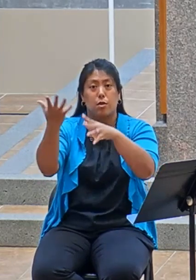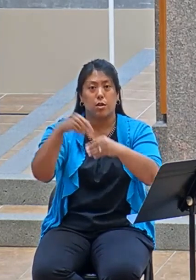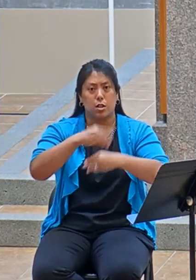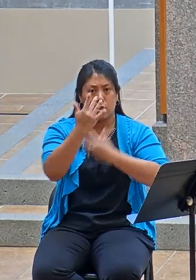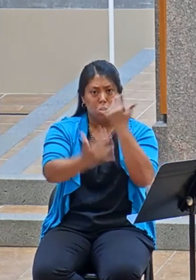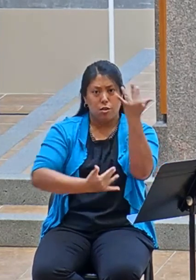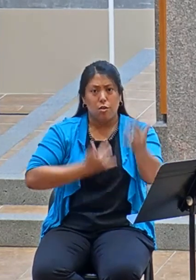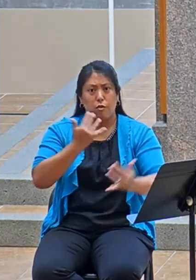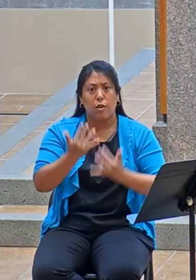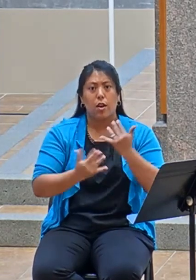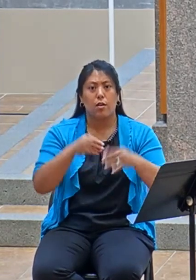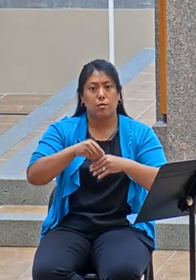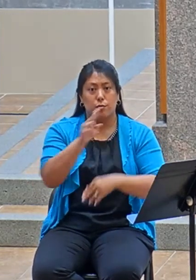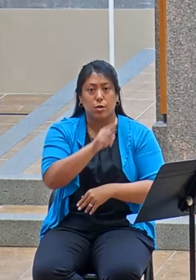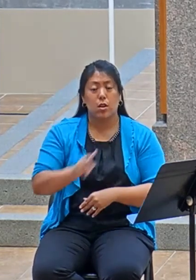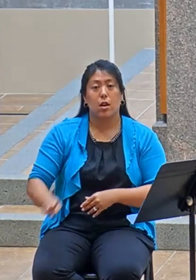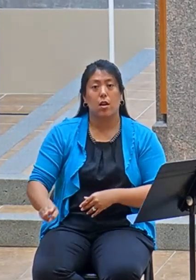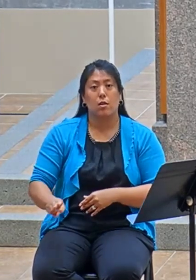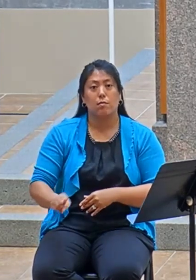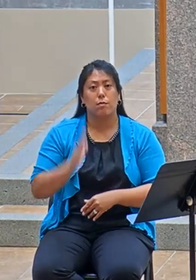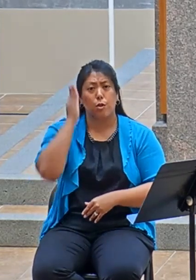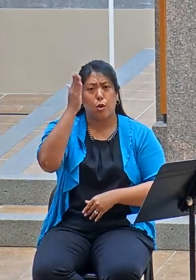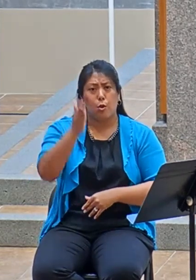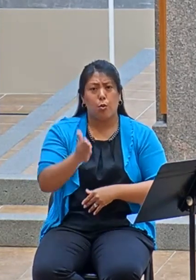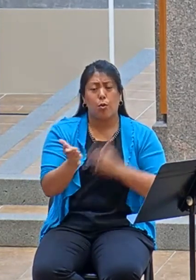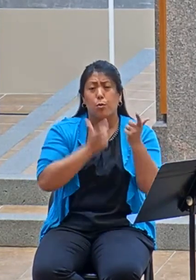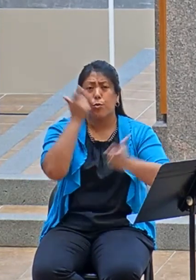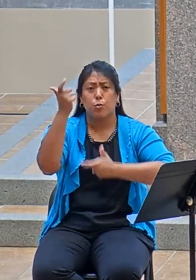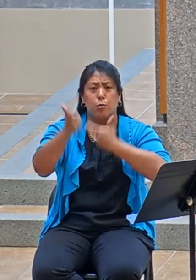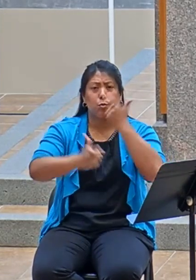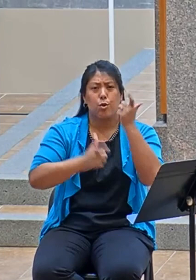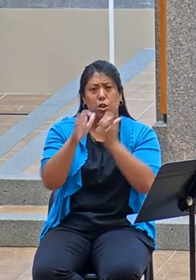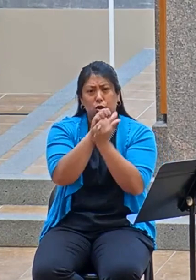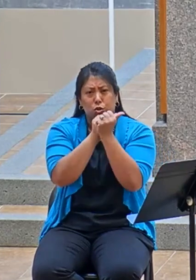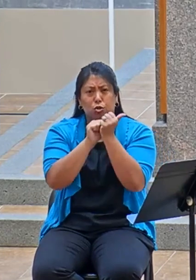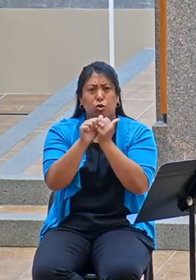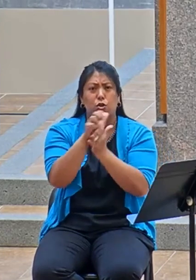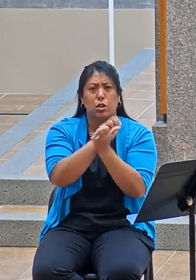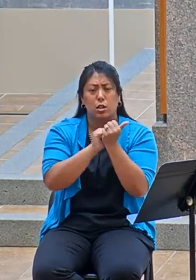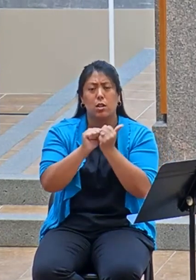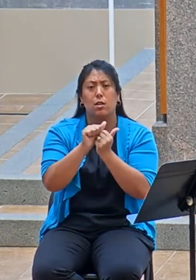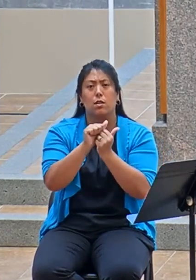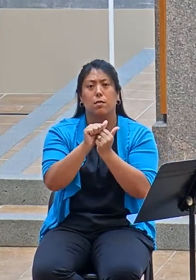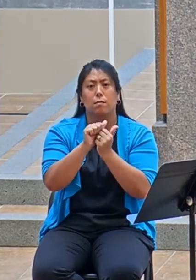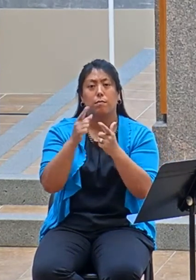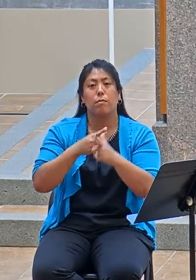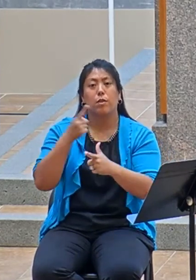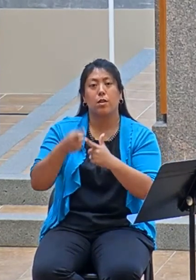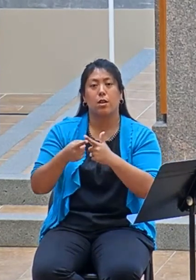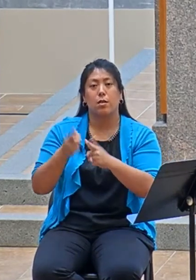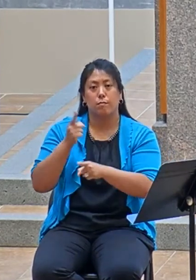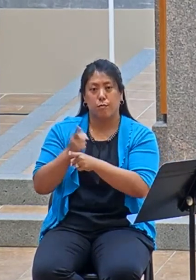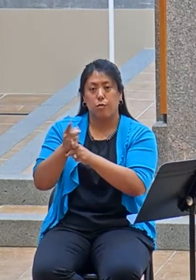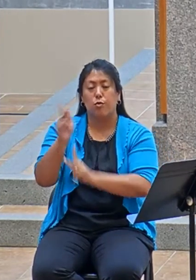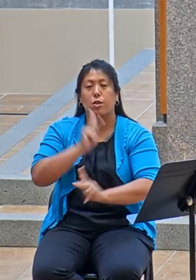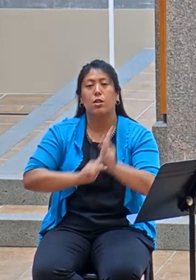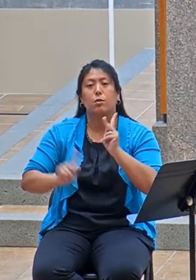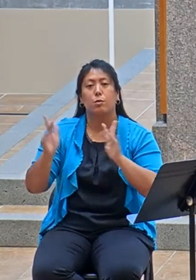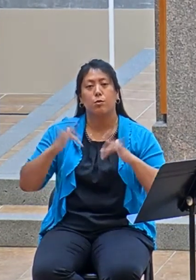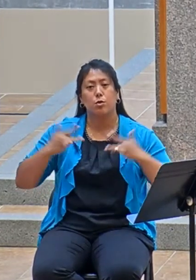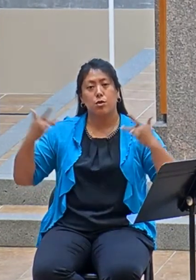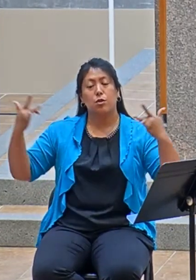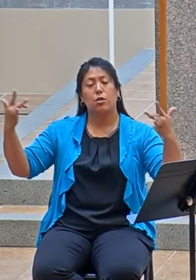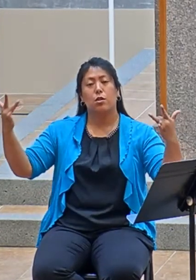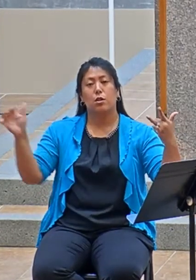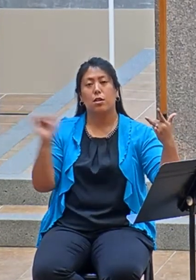fiery furnace, where there will be wailing and grinding of teeth. Then the righteous will shine like the